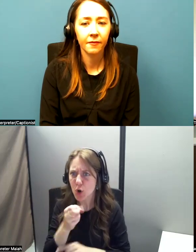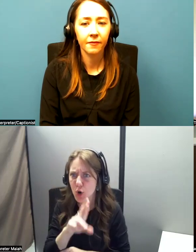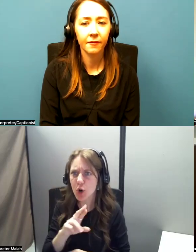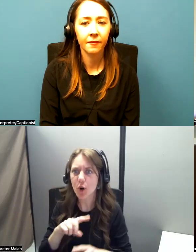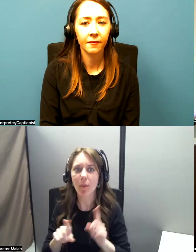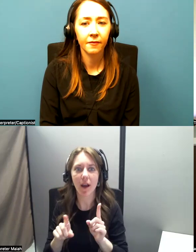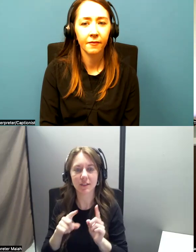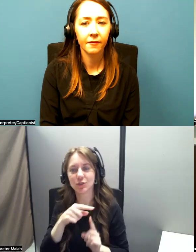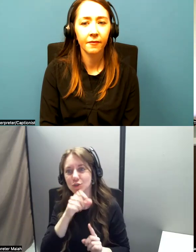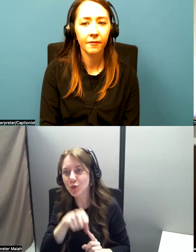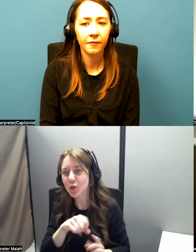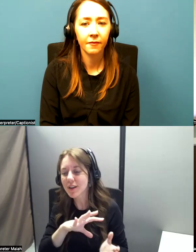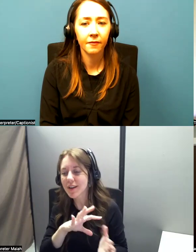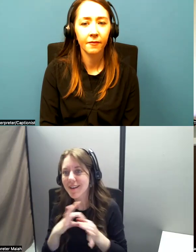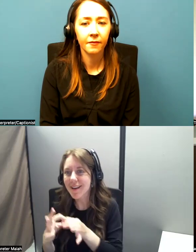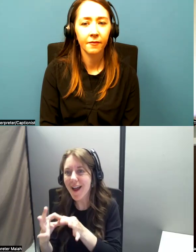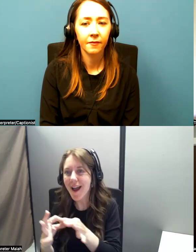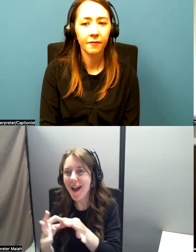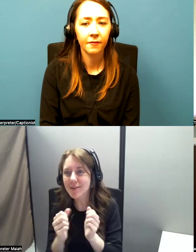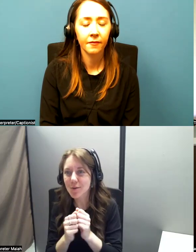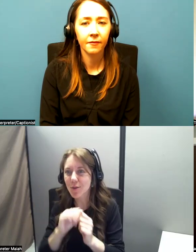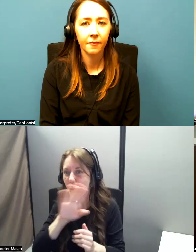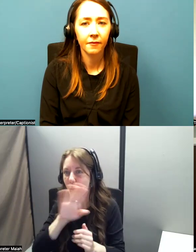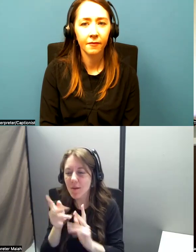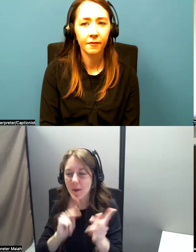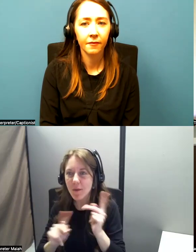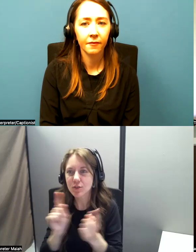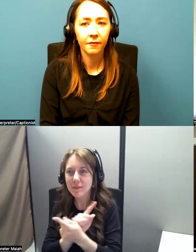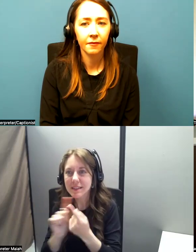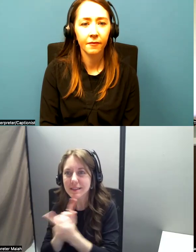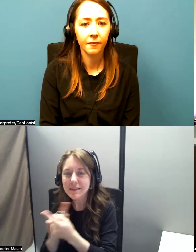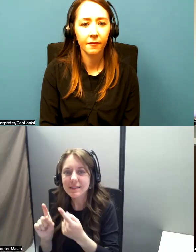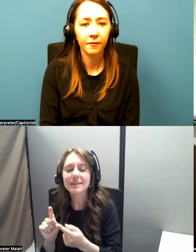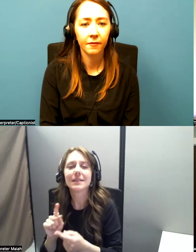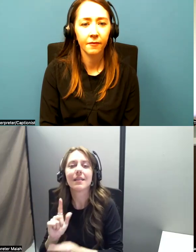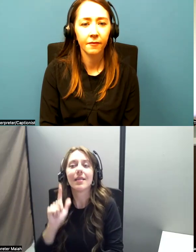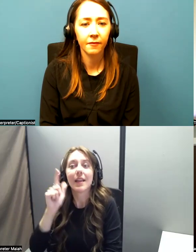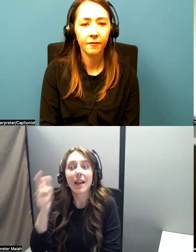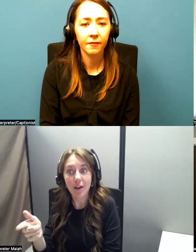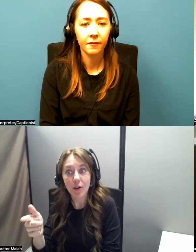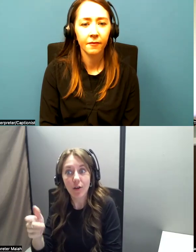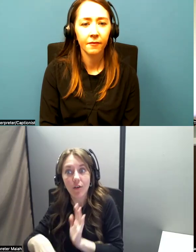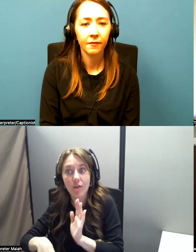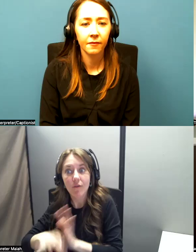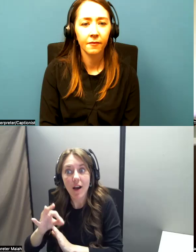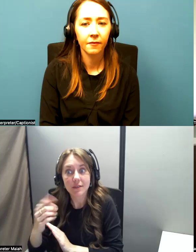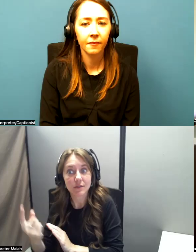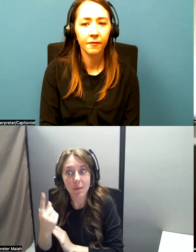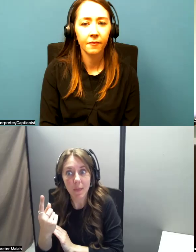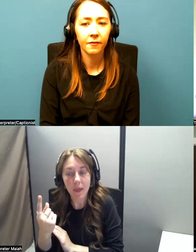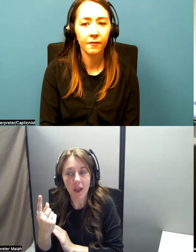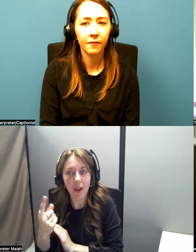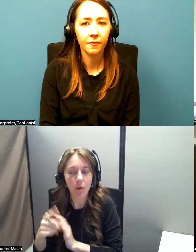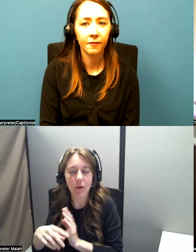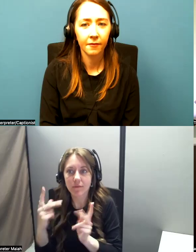able to connect with all the people she meets, and then she finds out something at the end of the movie, and that made